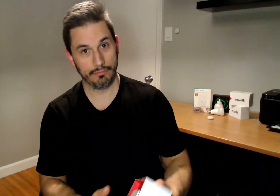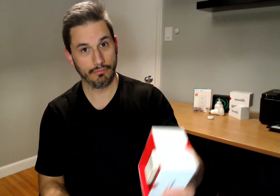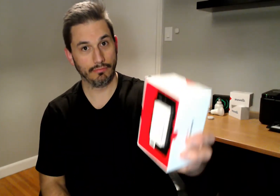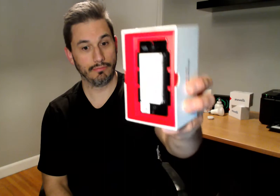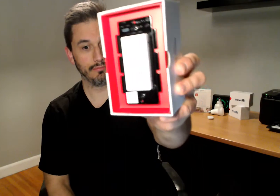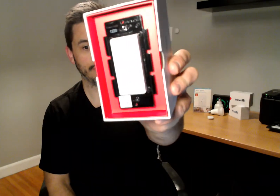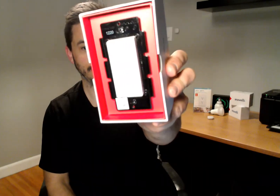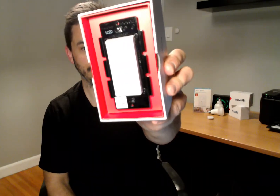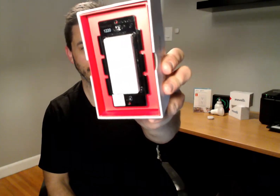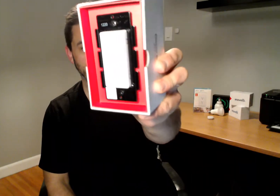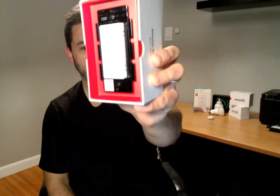this today.